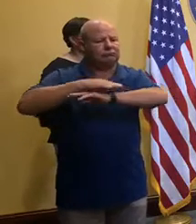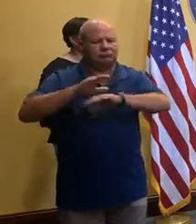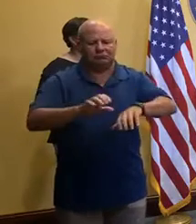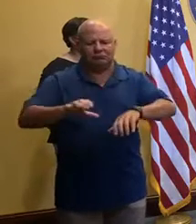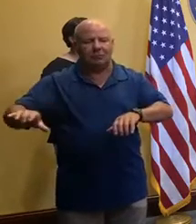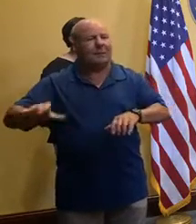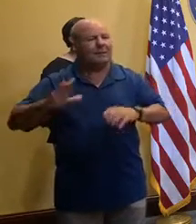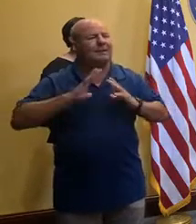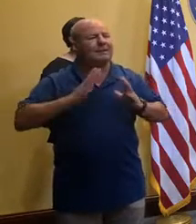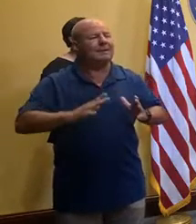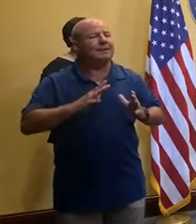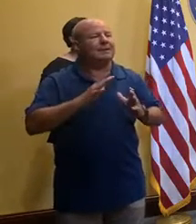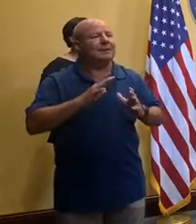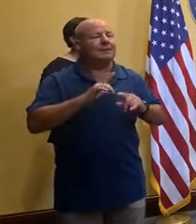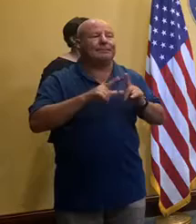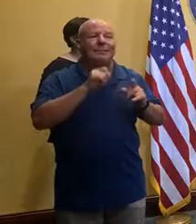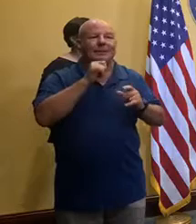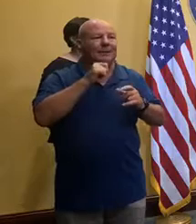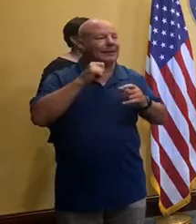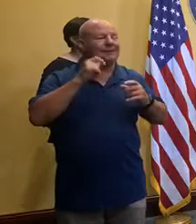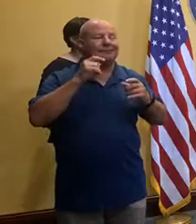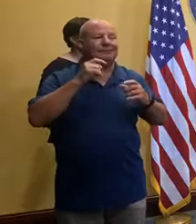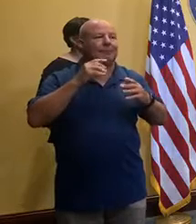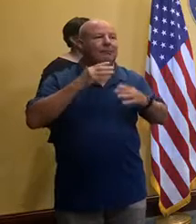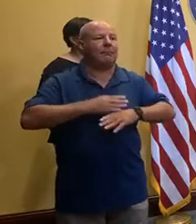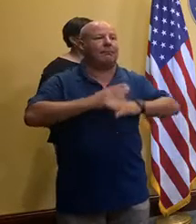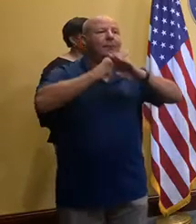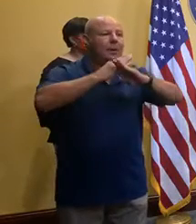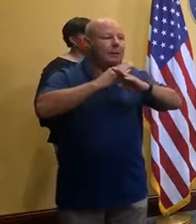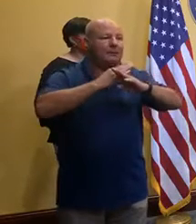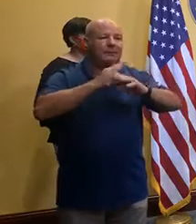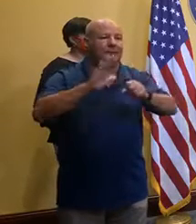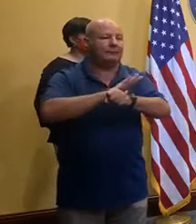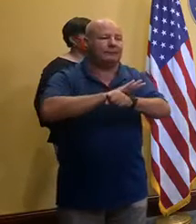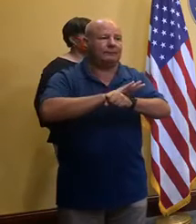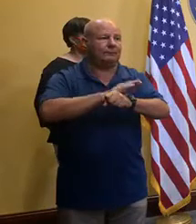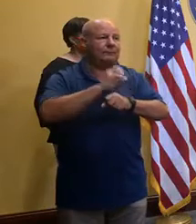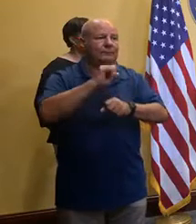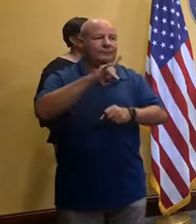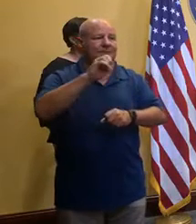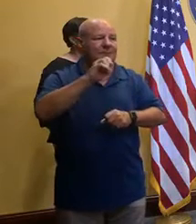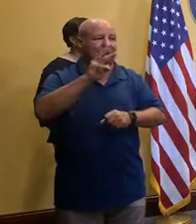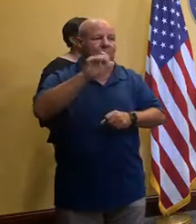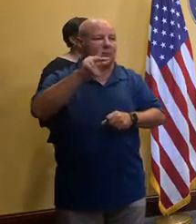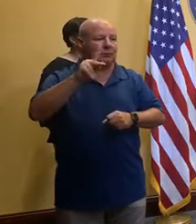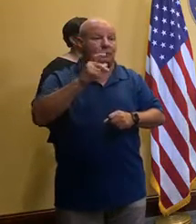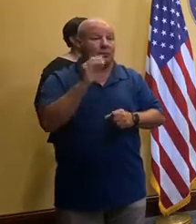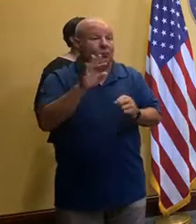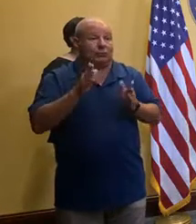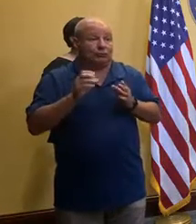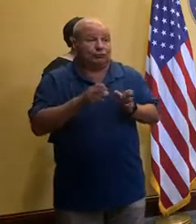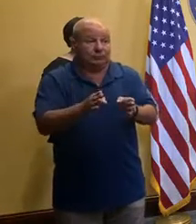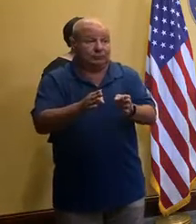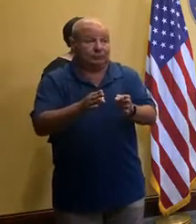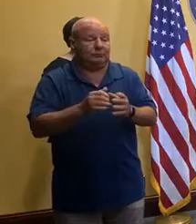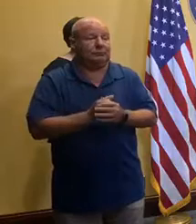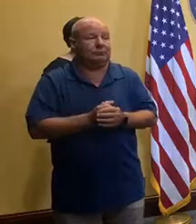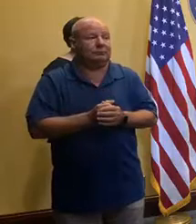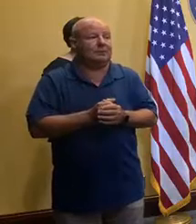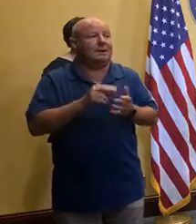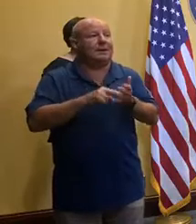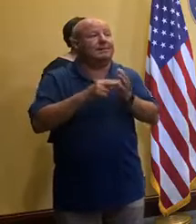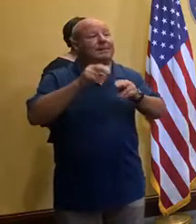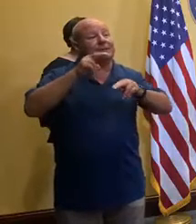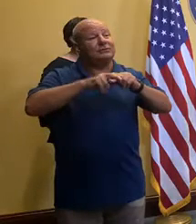where you're creating obstructions of the sidewalk or the street area. That means do not